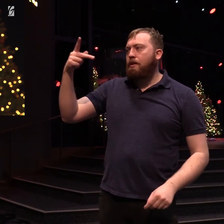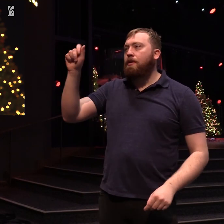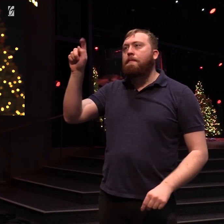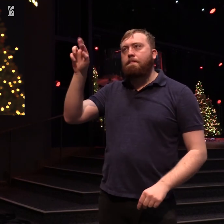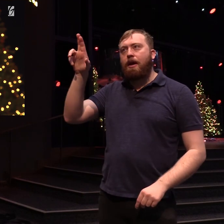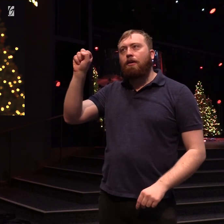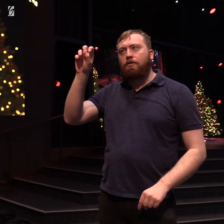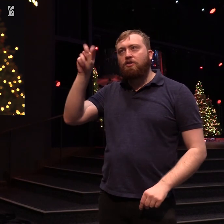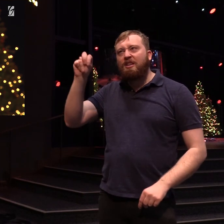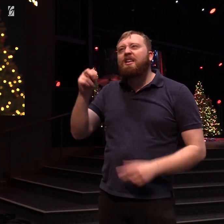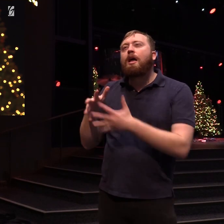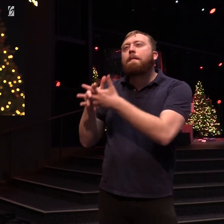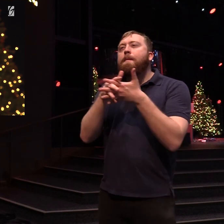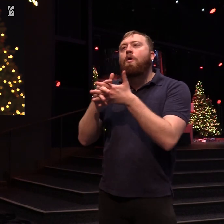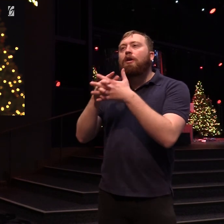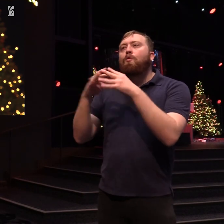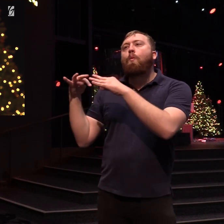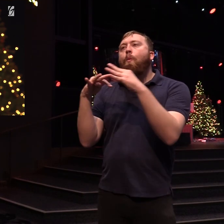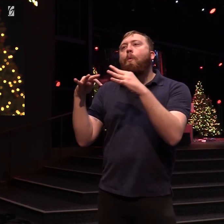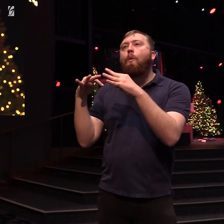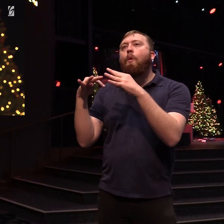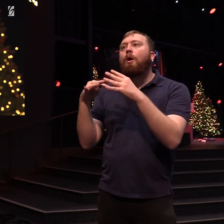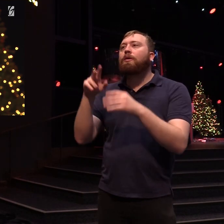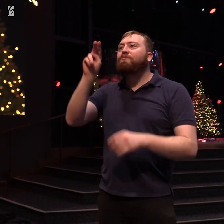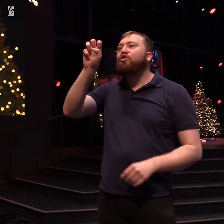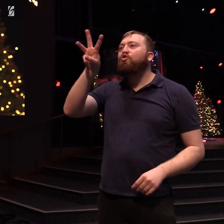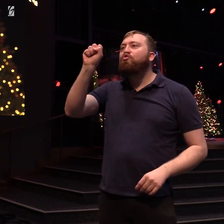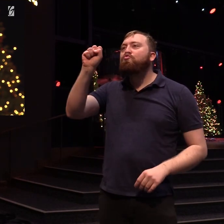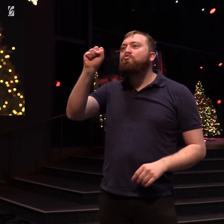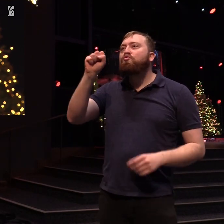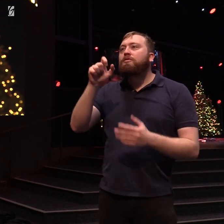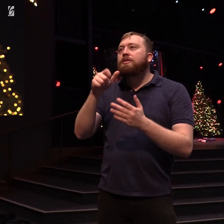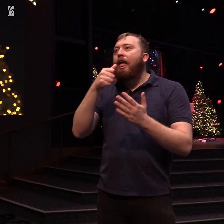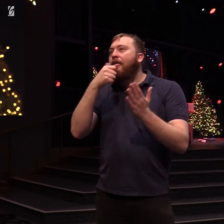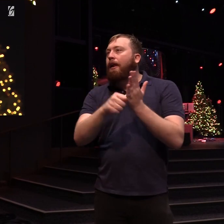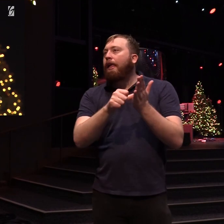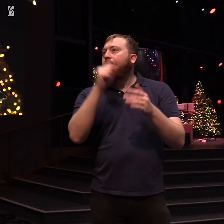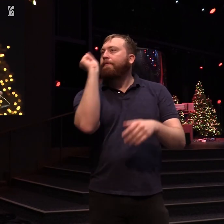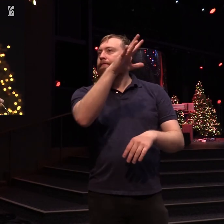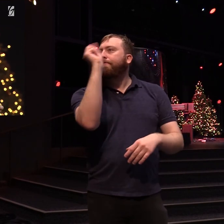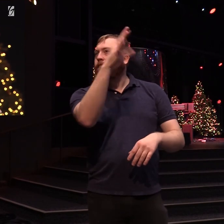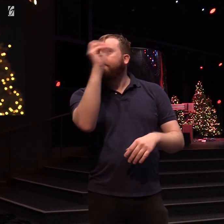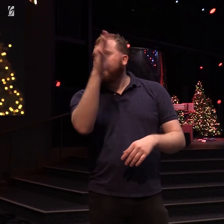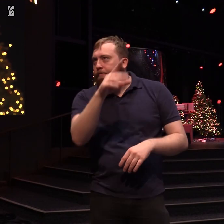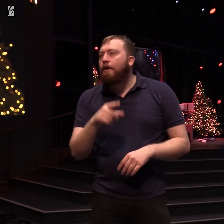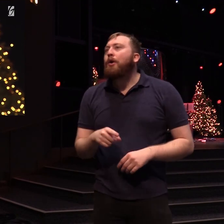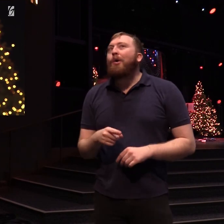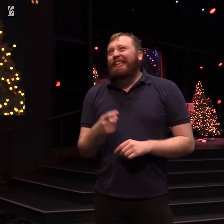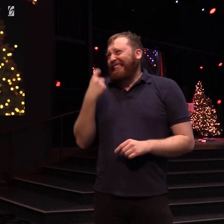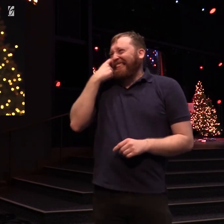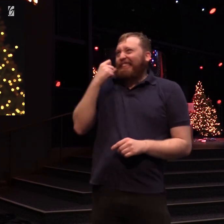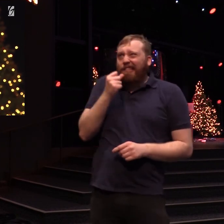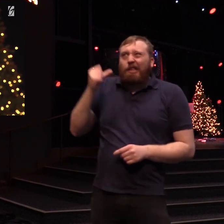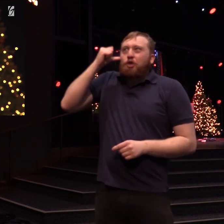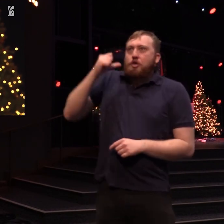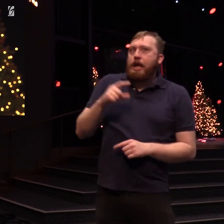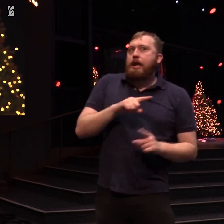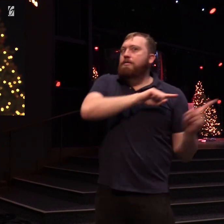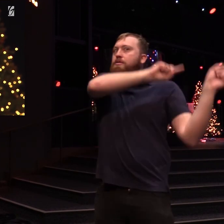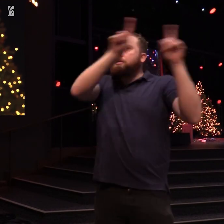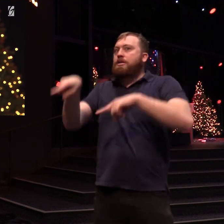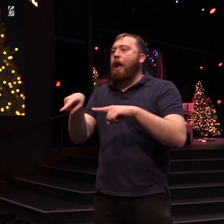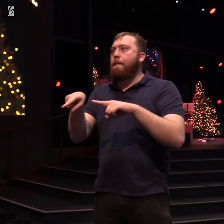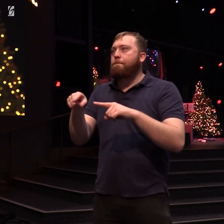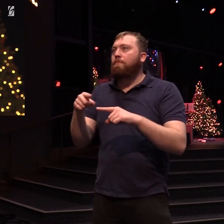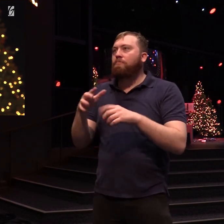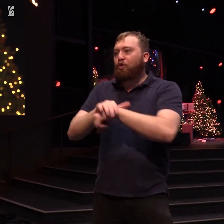war correspondent who had arrived from the United States, believe it or not, the day before his